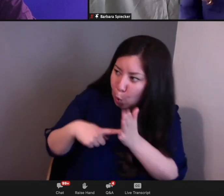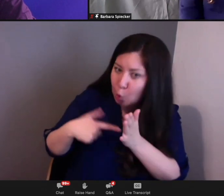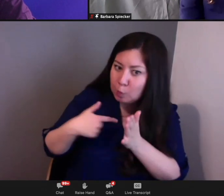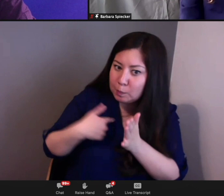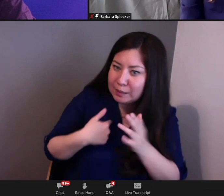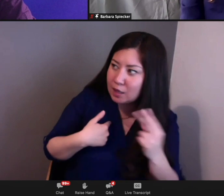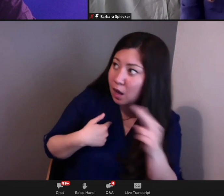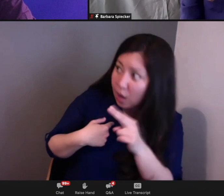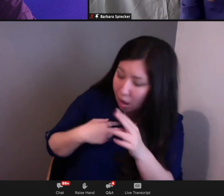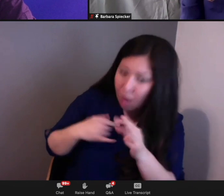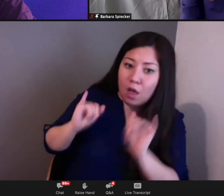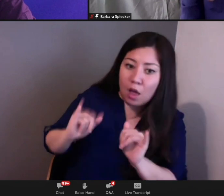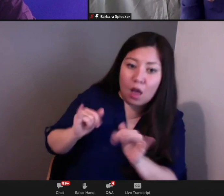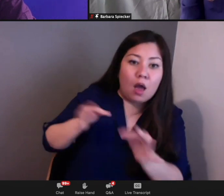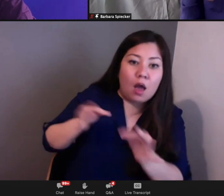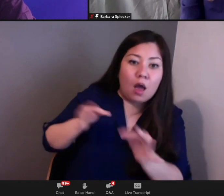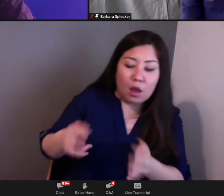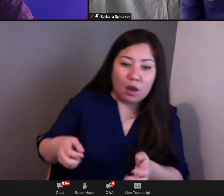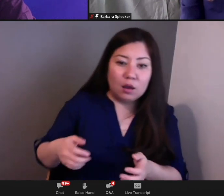without interpreters,